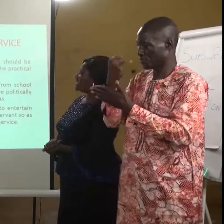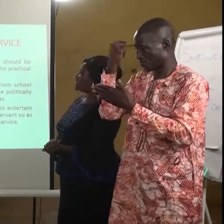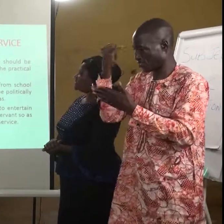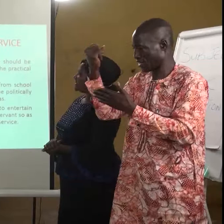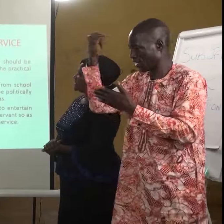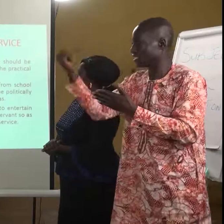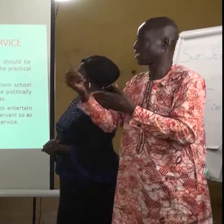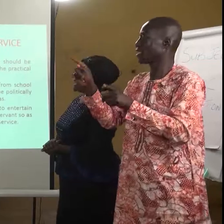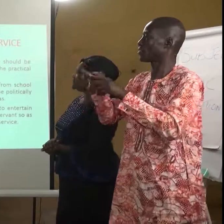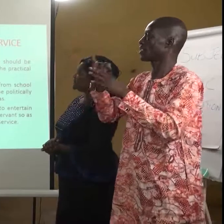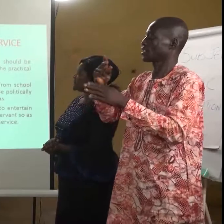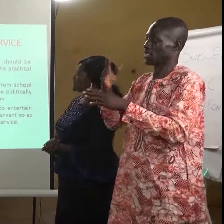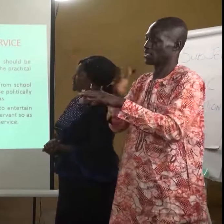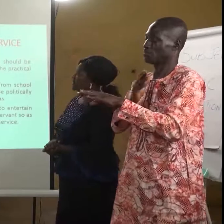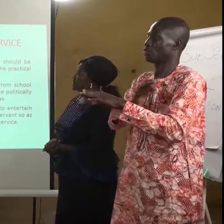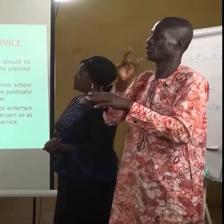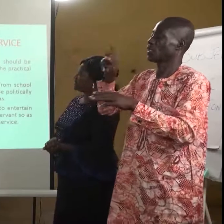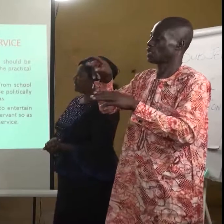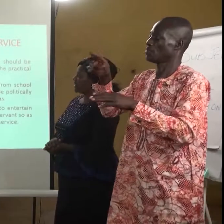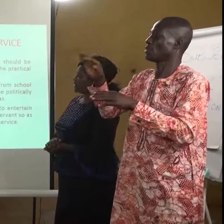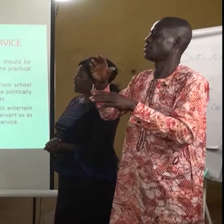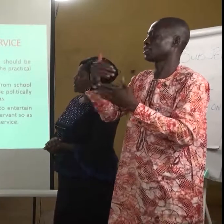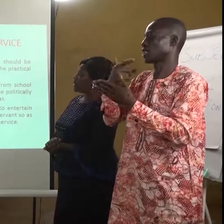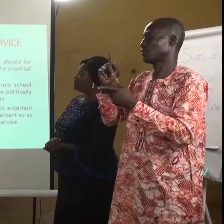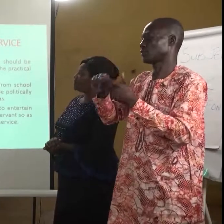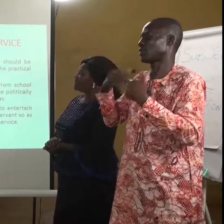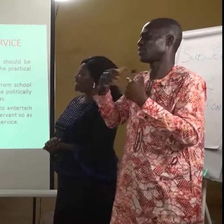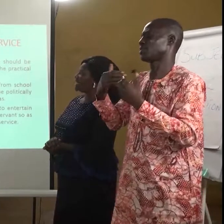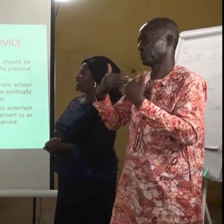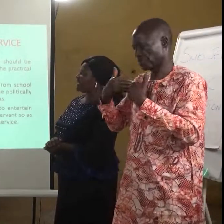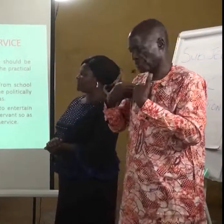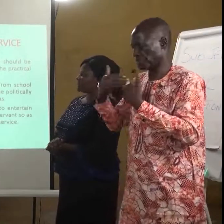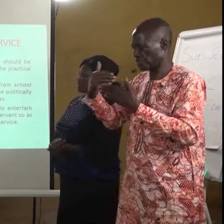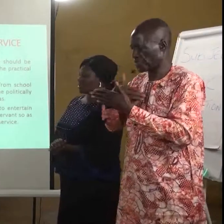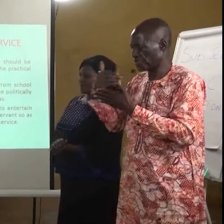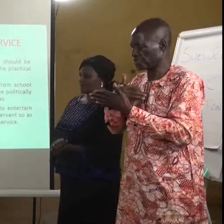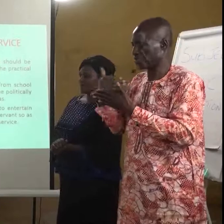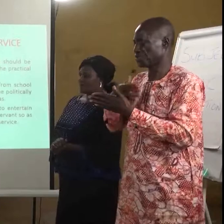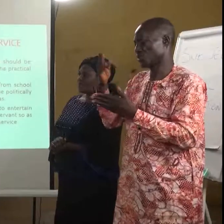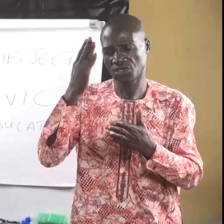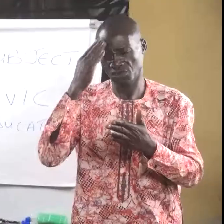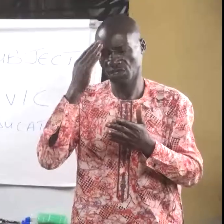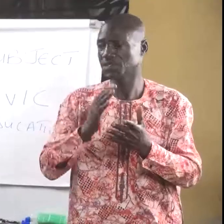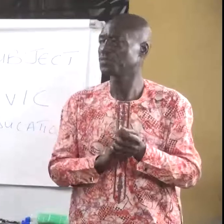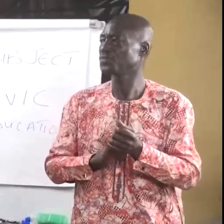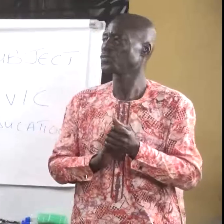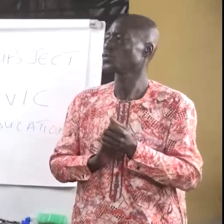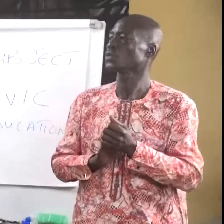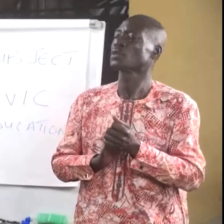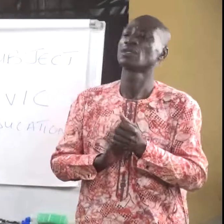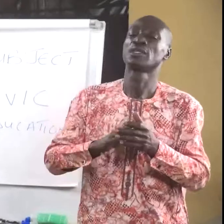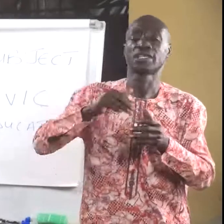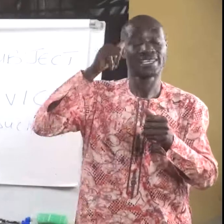to enable them have the practical knowledge of modern administration. You remember in